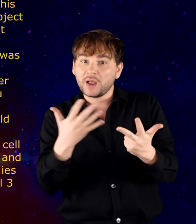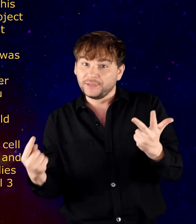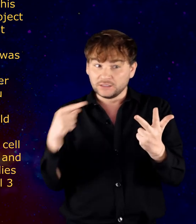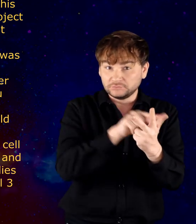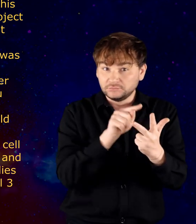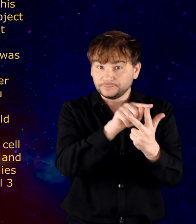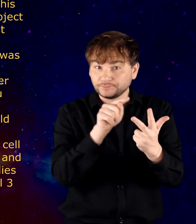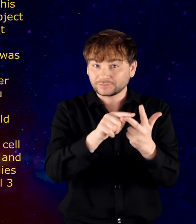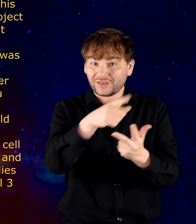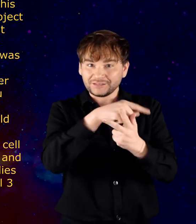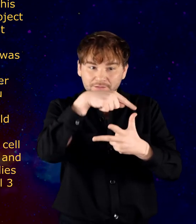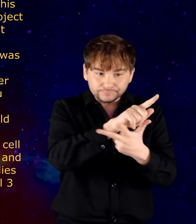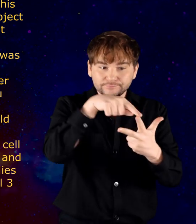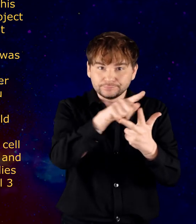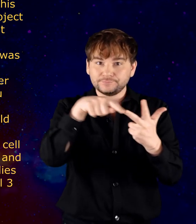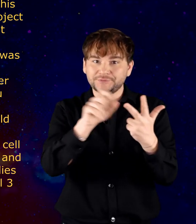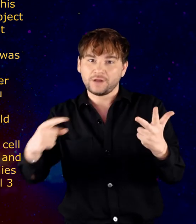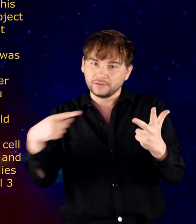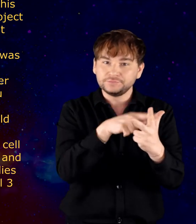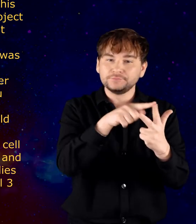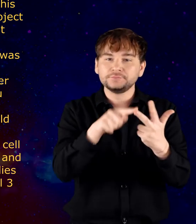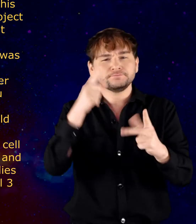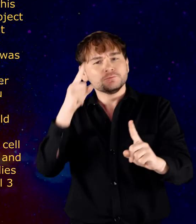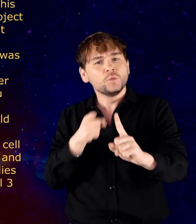regions of all three viruses